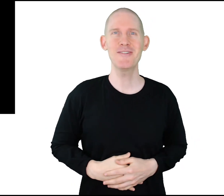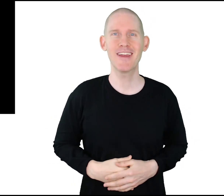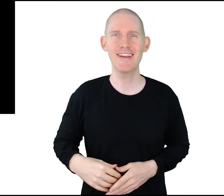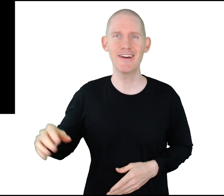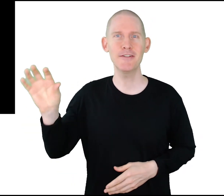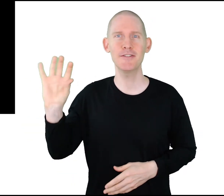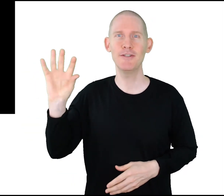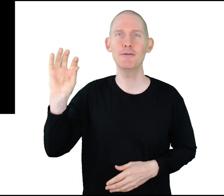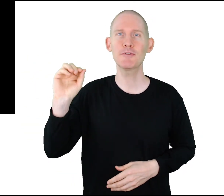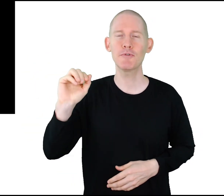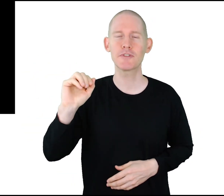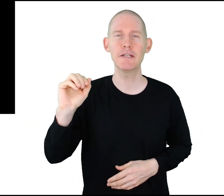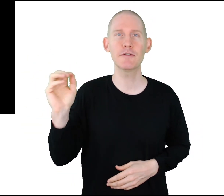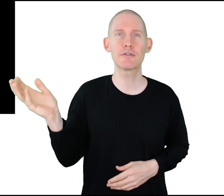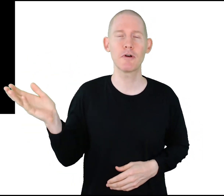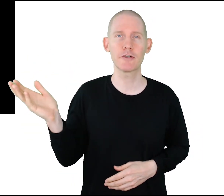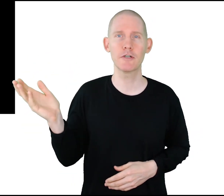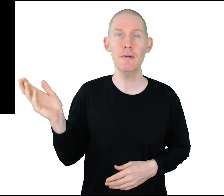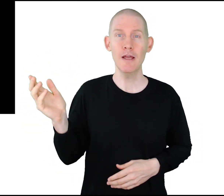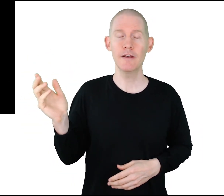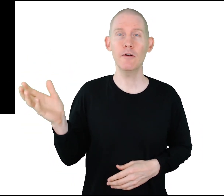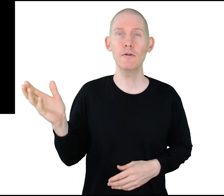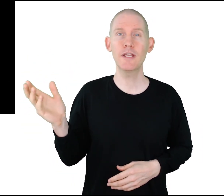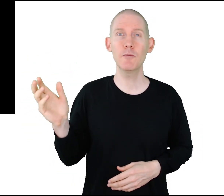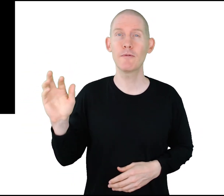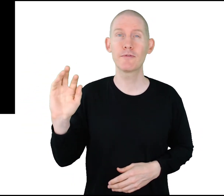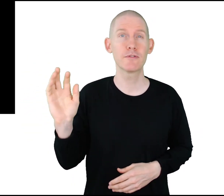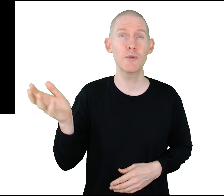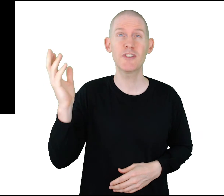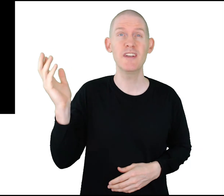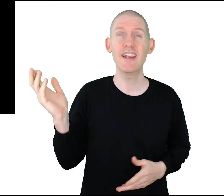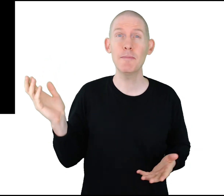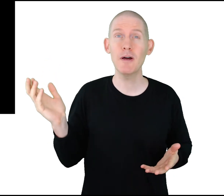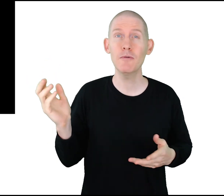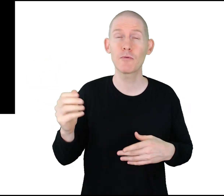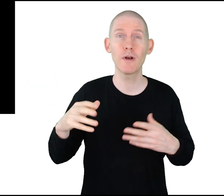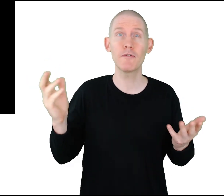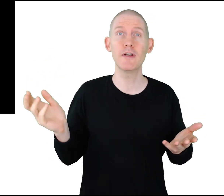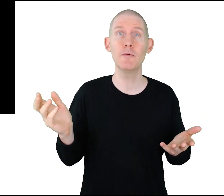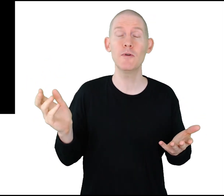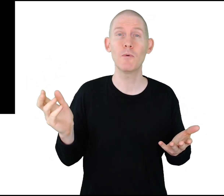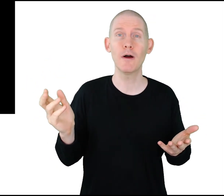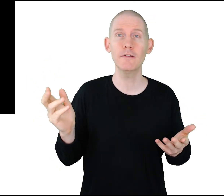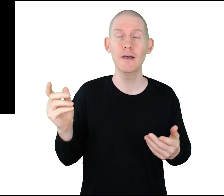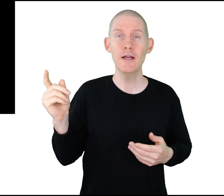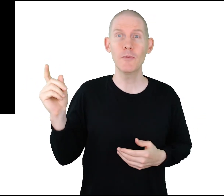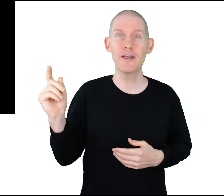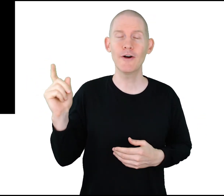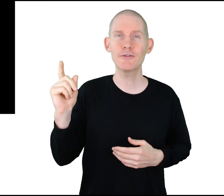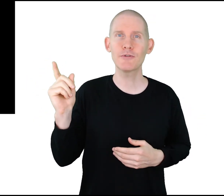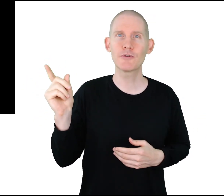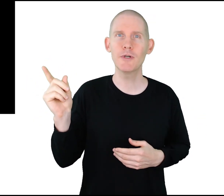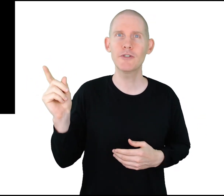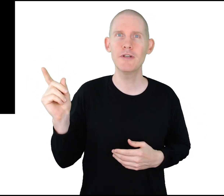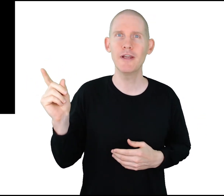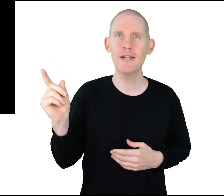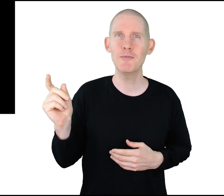Okay, now this is a useful sentence structure. Not only can we switch the name out with whatever name we want, we can also switch the name with